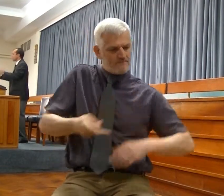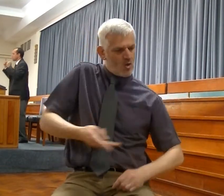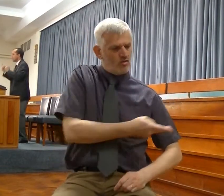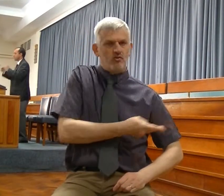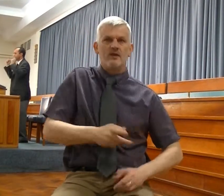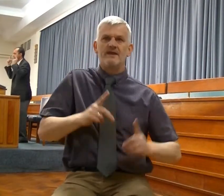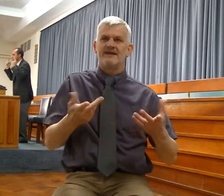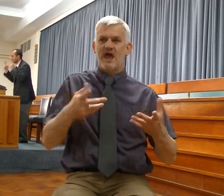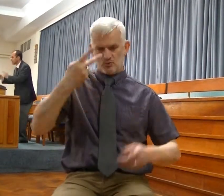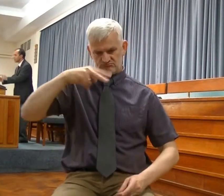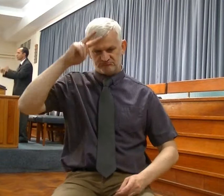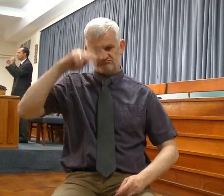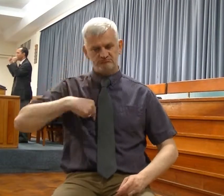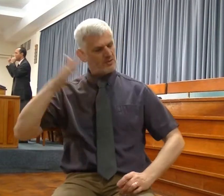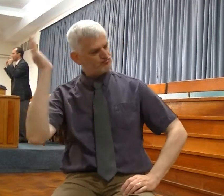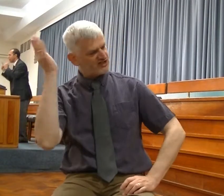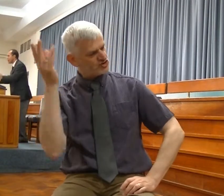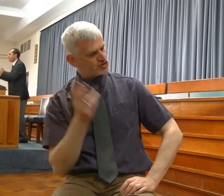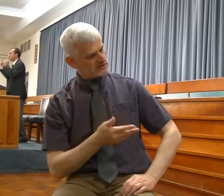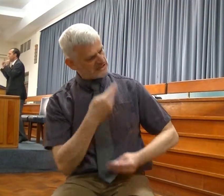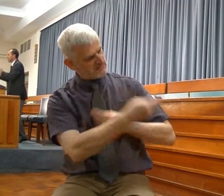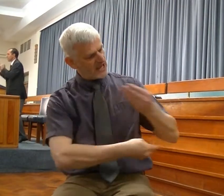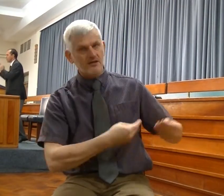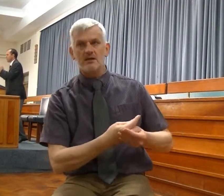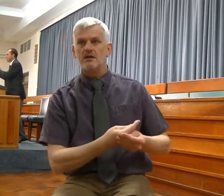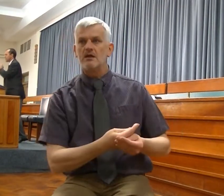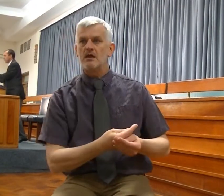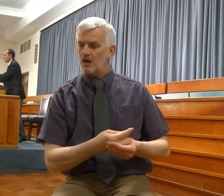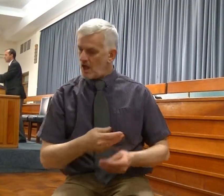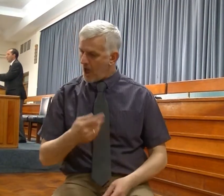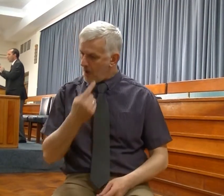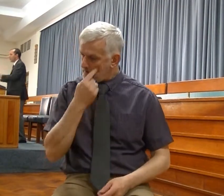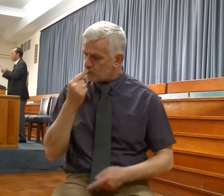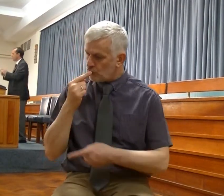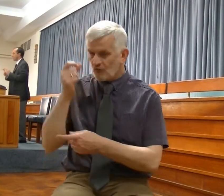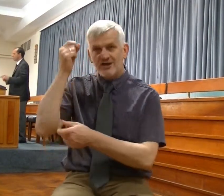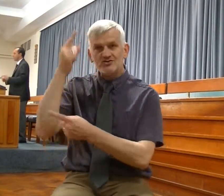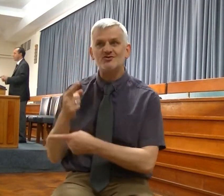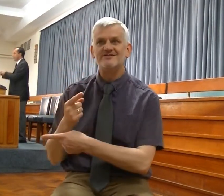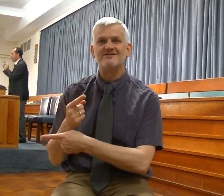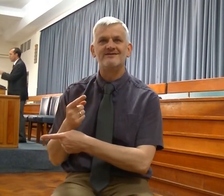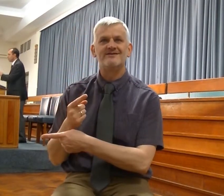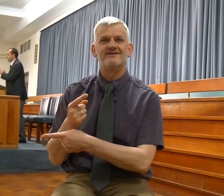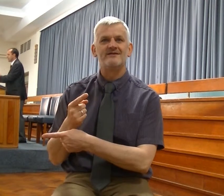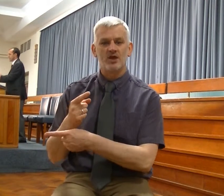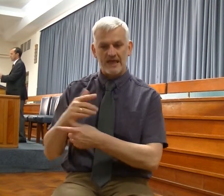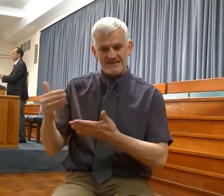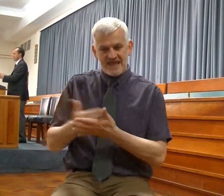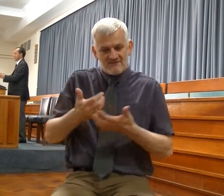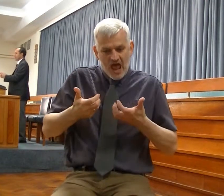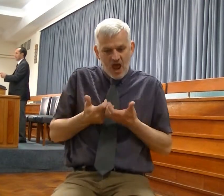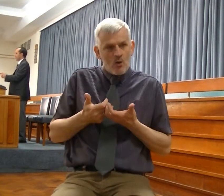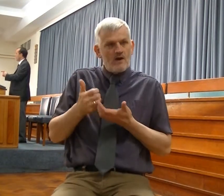that man shows that he has understood how we can be saved only by faith,